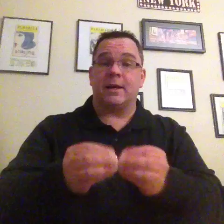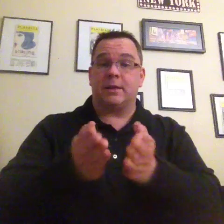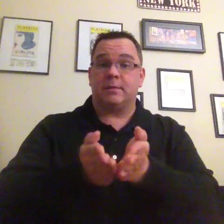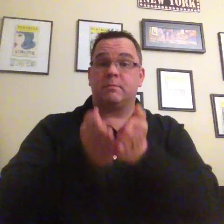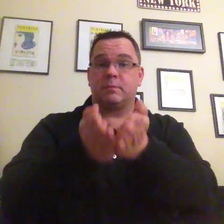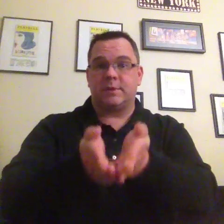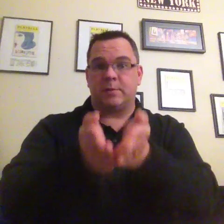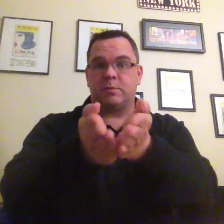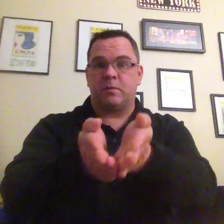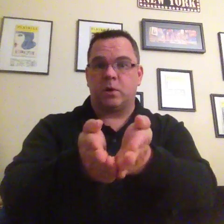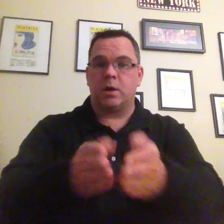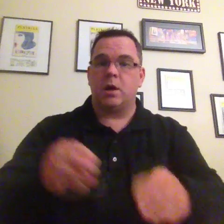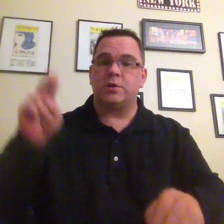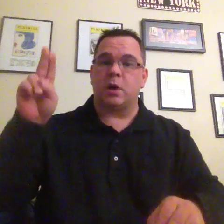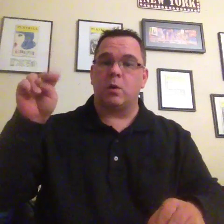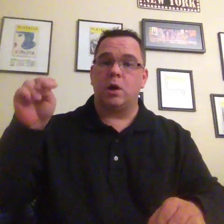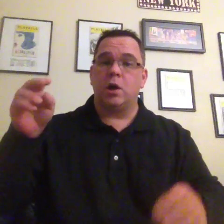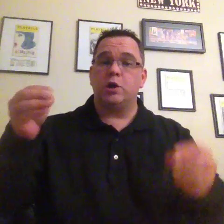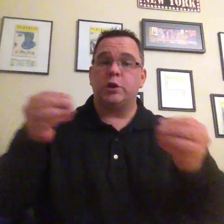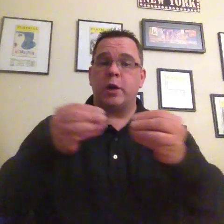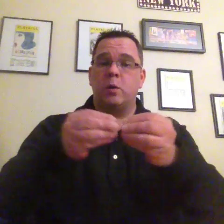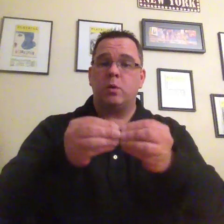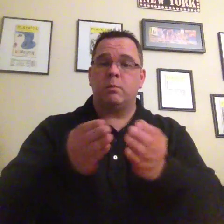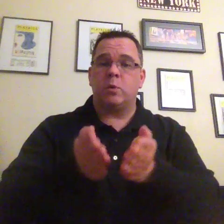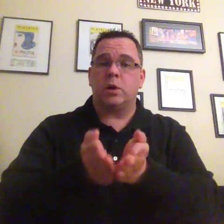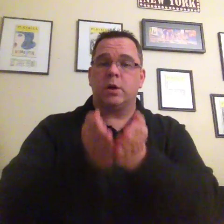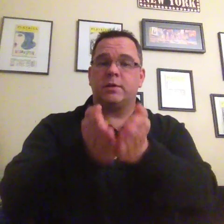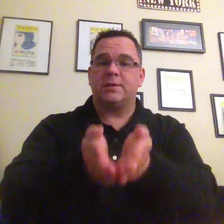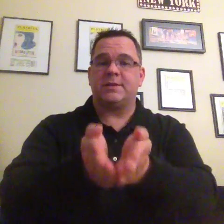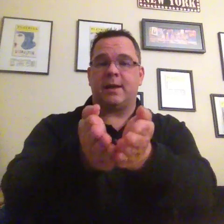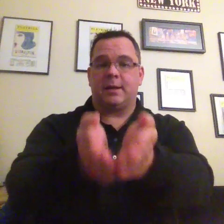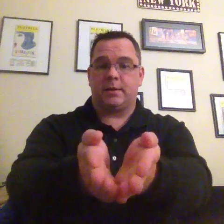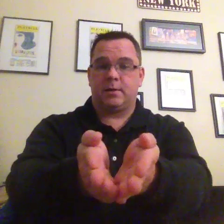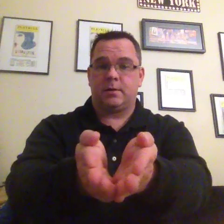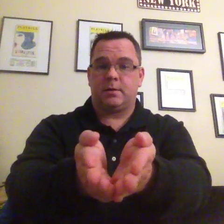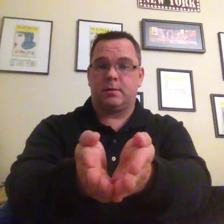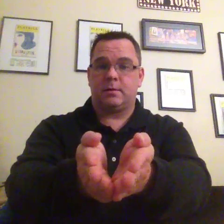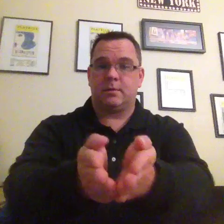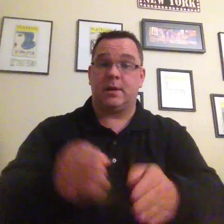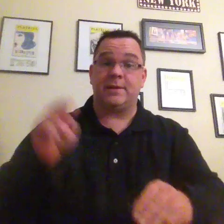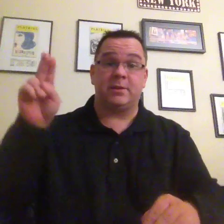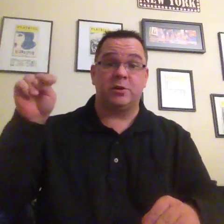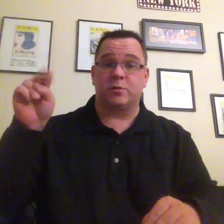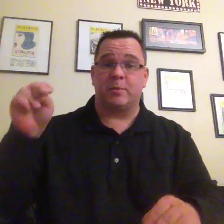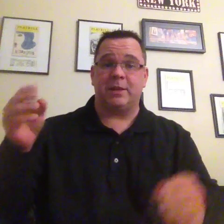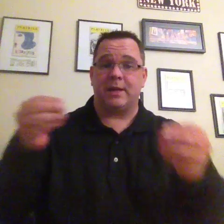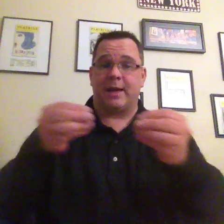Sailing, same as before. So, no more sailing. And you just repeat that.